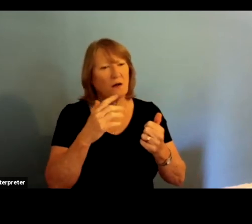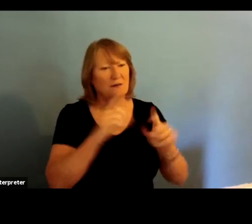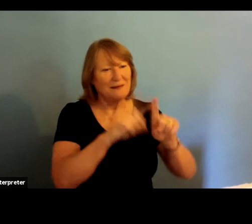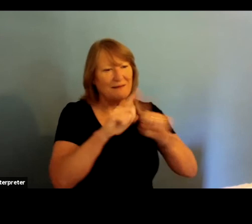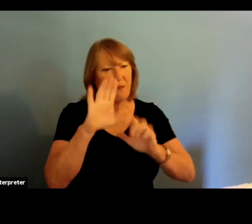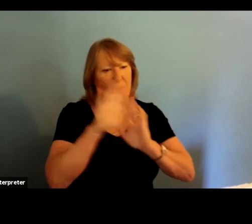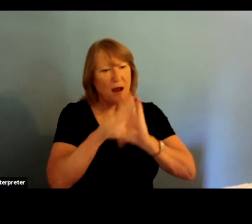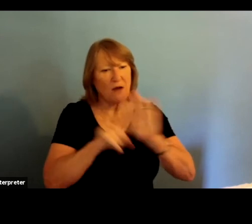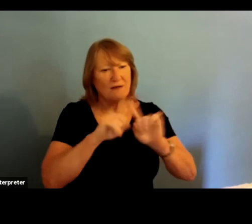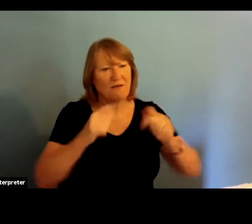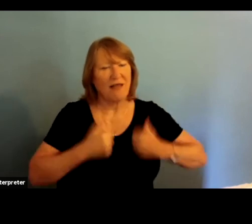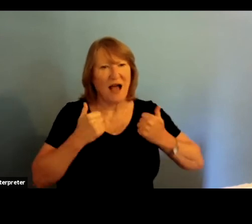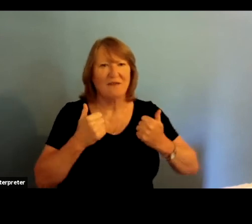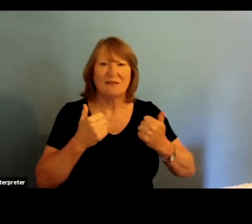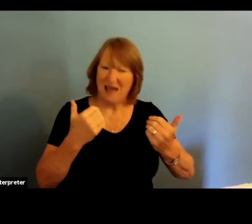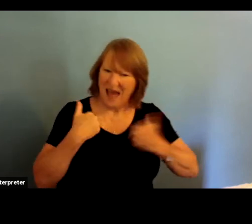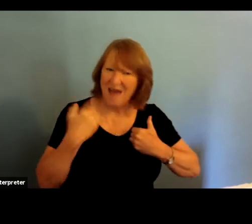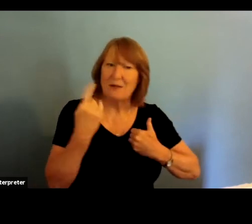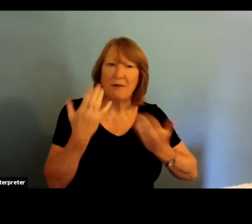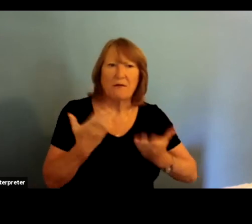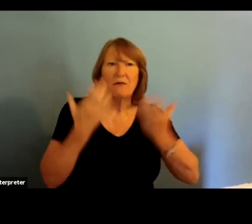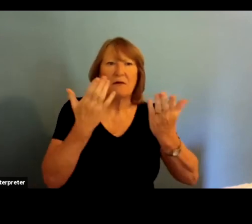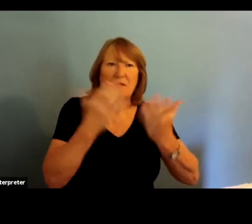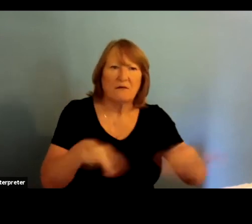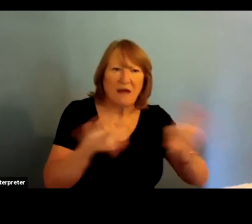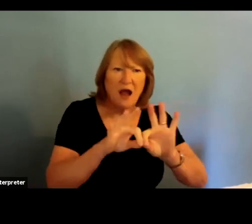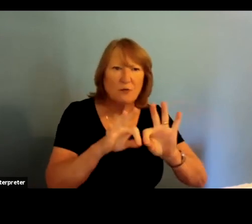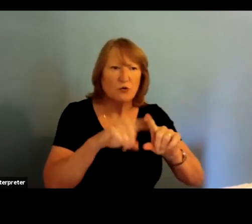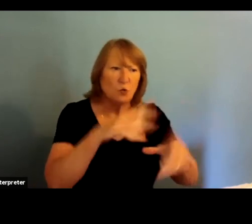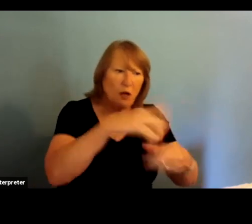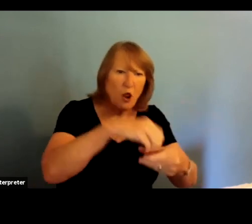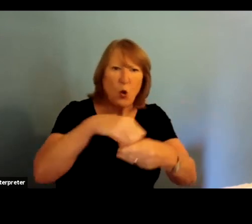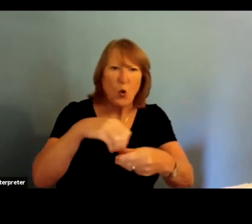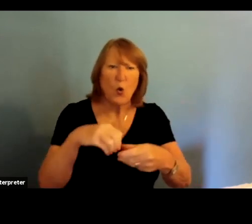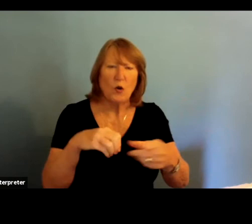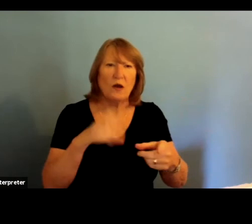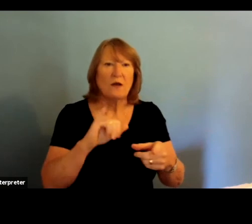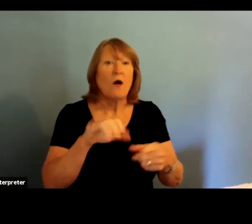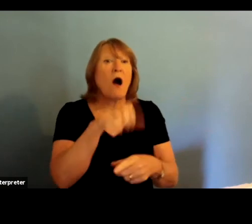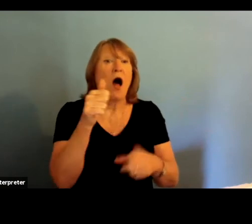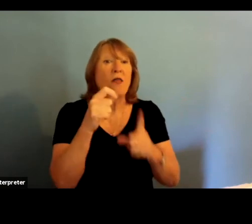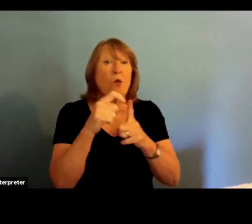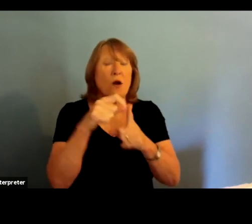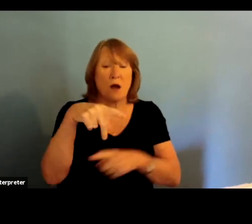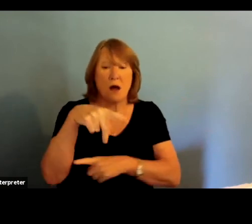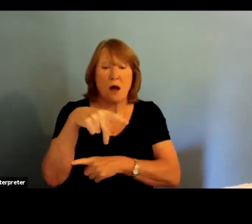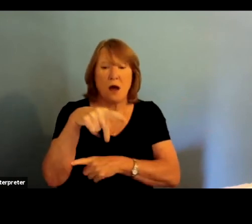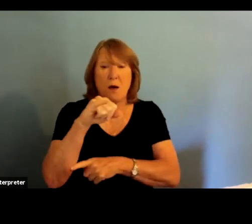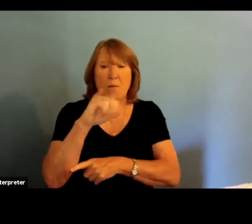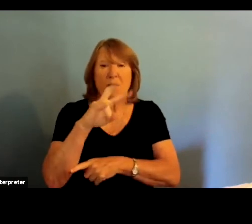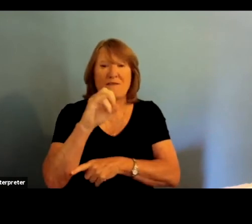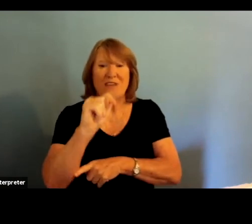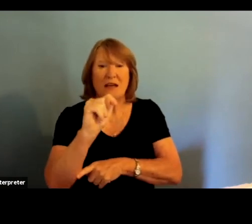get to know each other. And just even in your story, the other word I had was pivot. It was so many times you